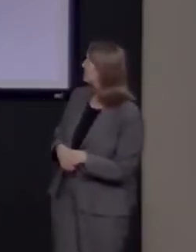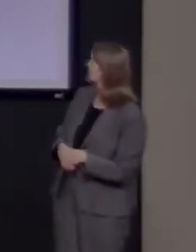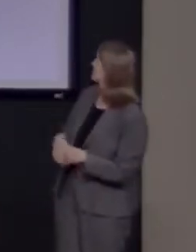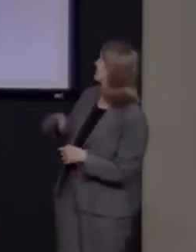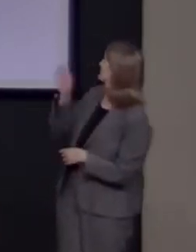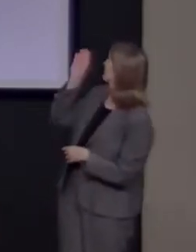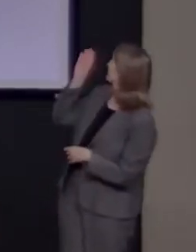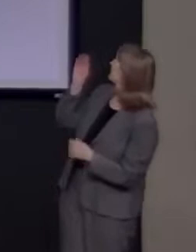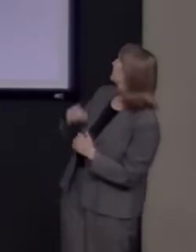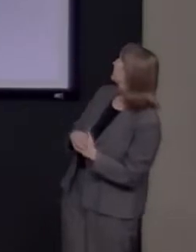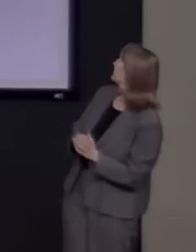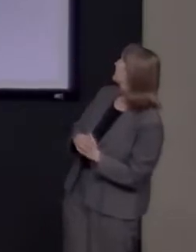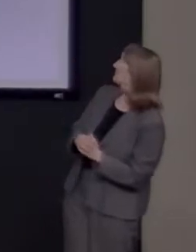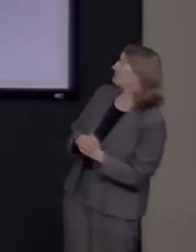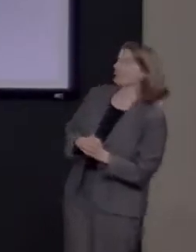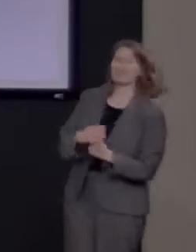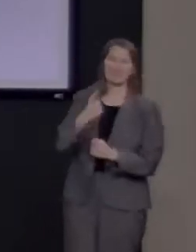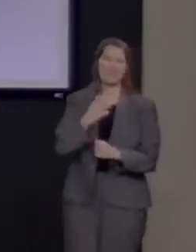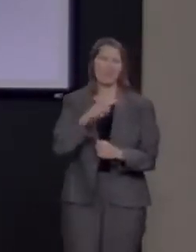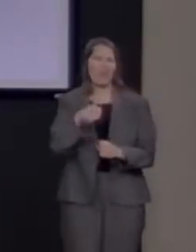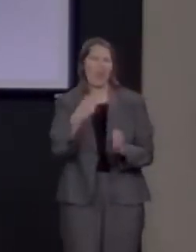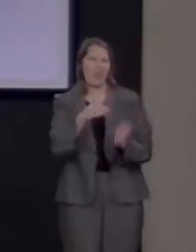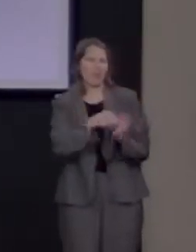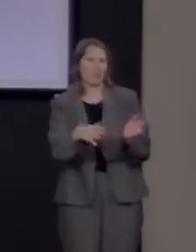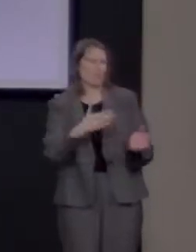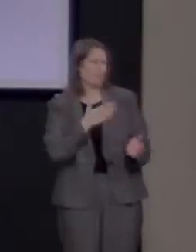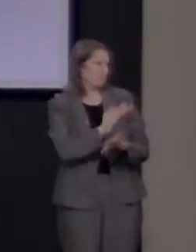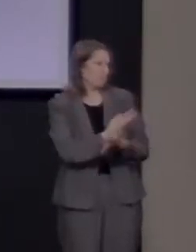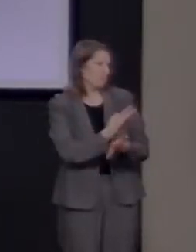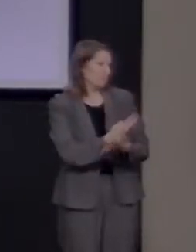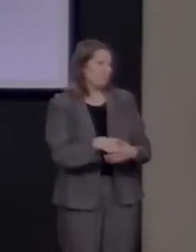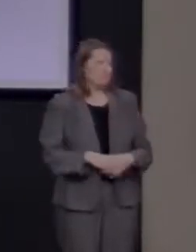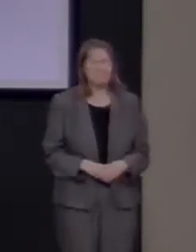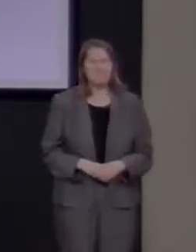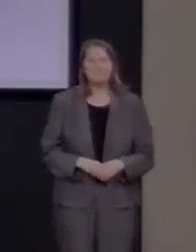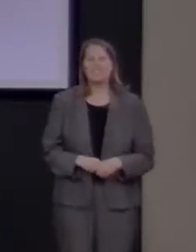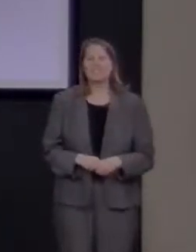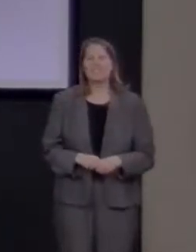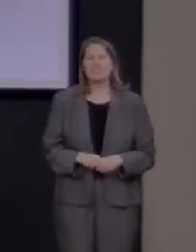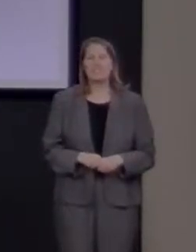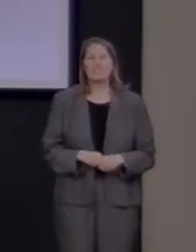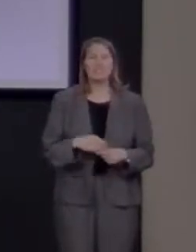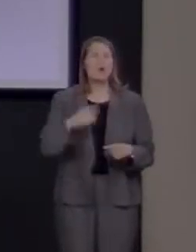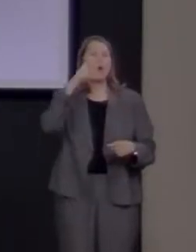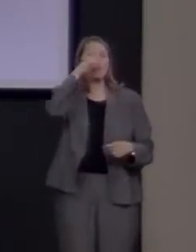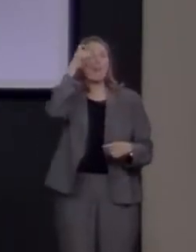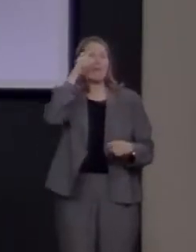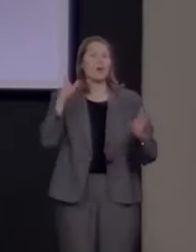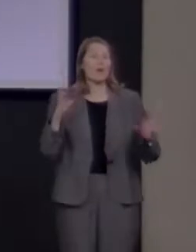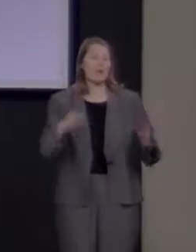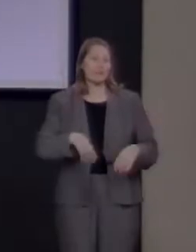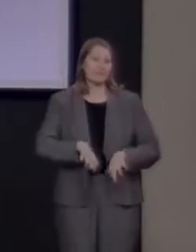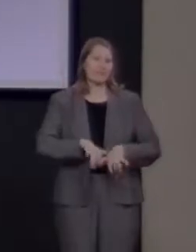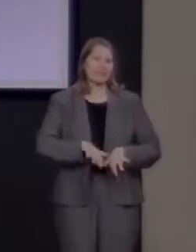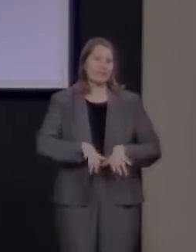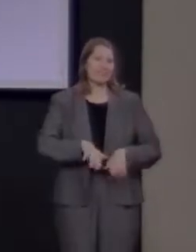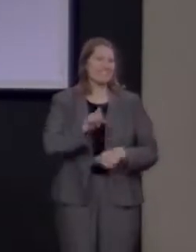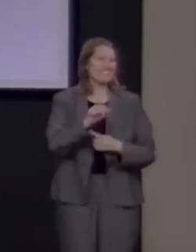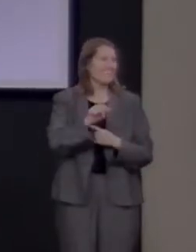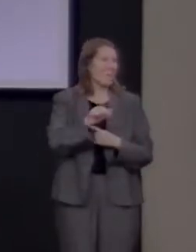second-year master's student, Mariah Sokolowski, who spent the whole summer inputting these